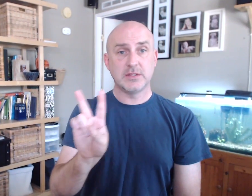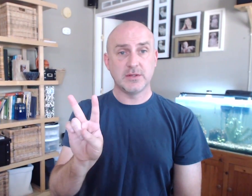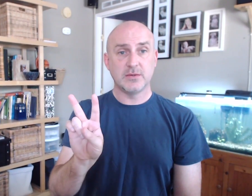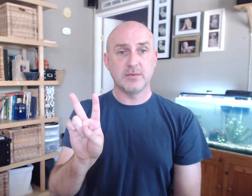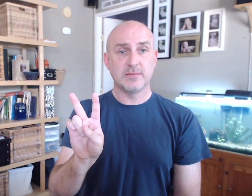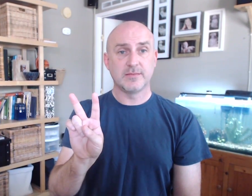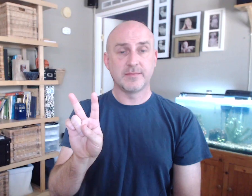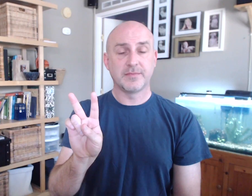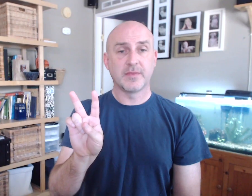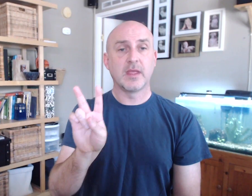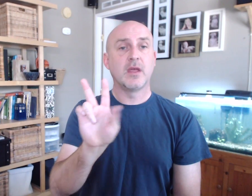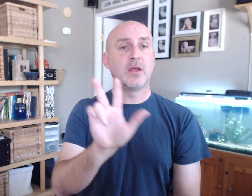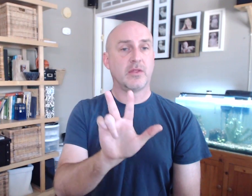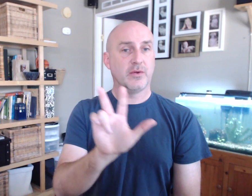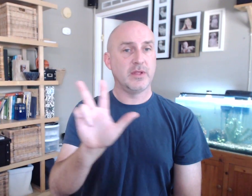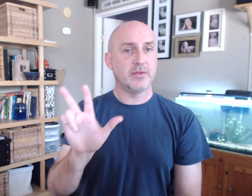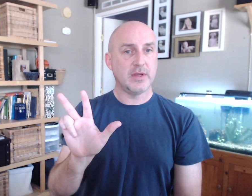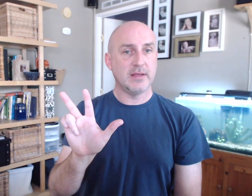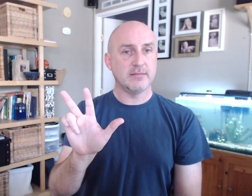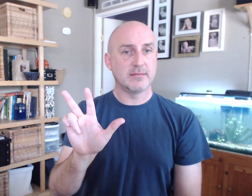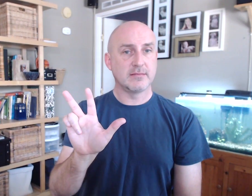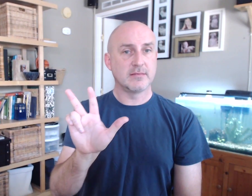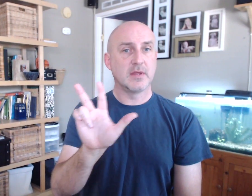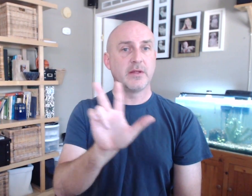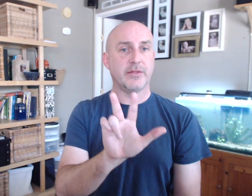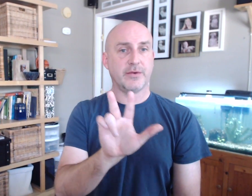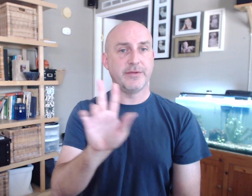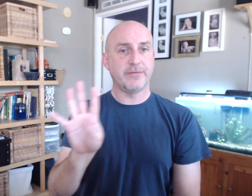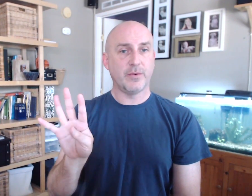32, 33, 34,